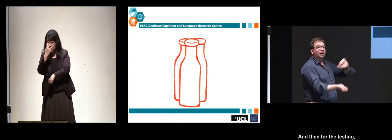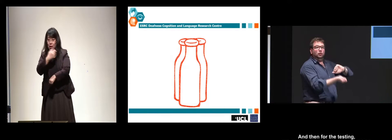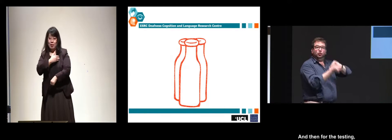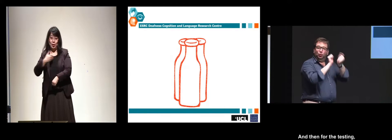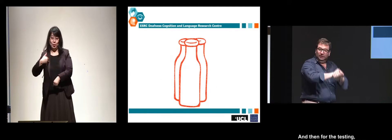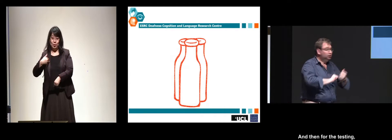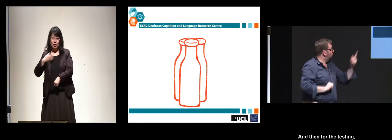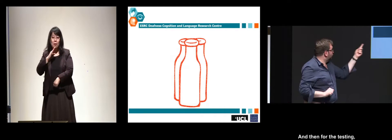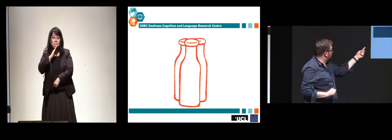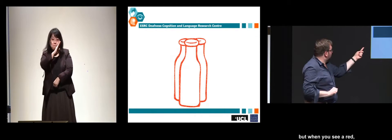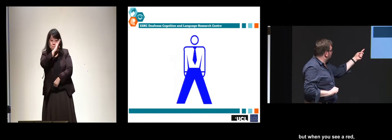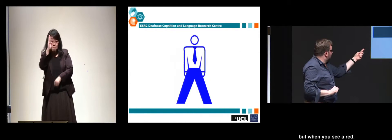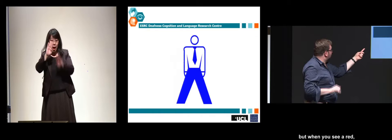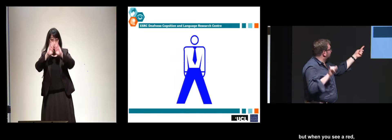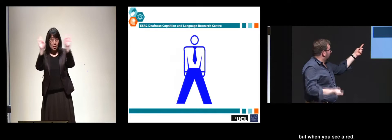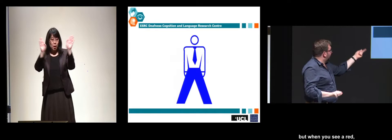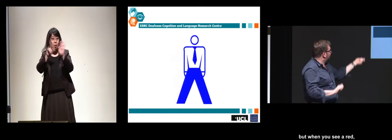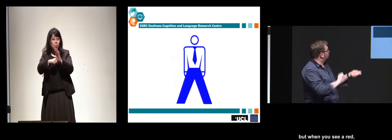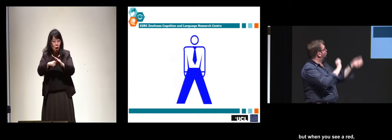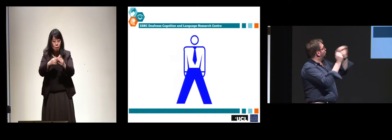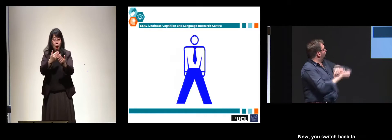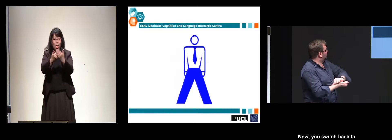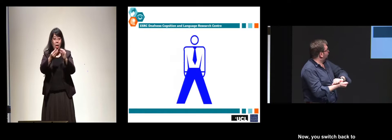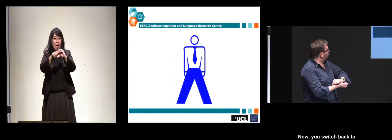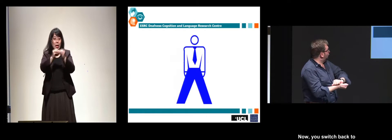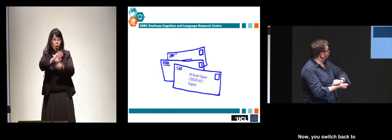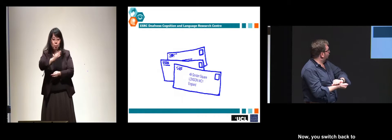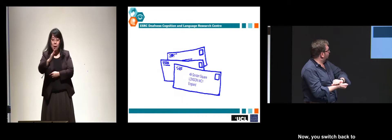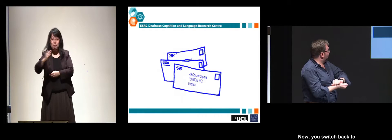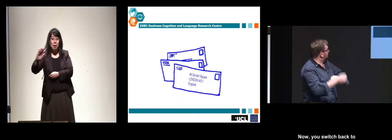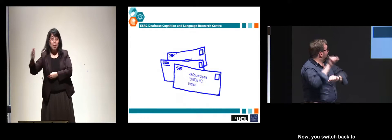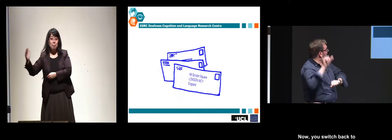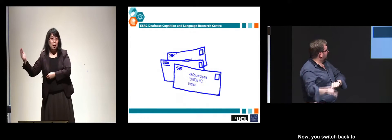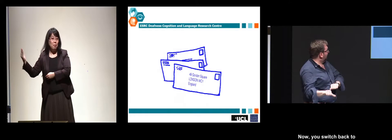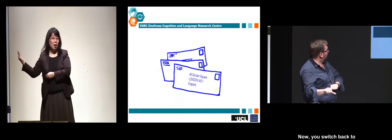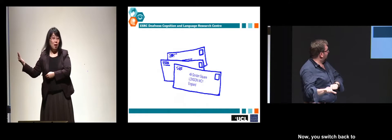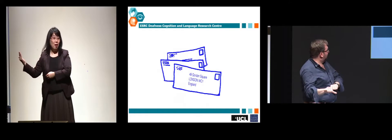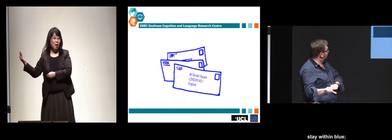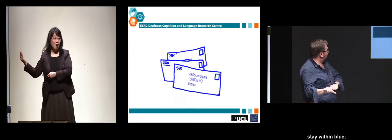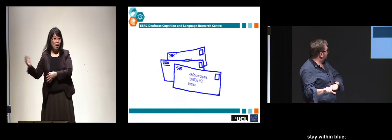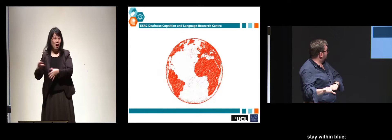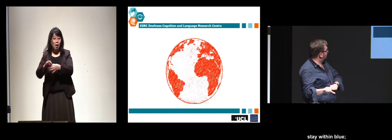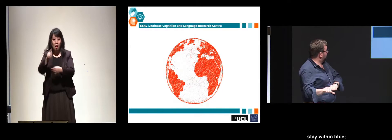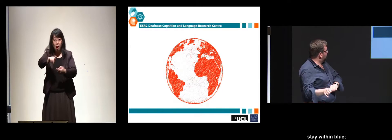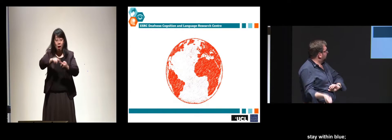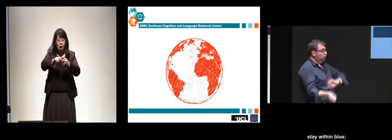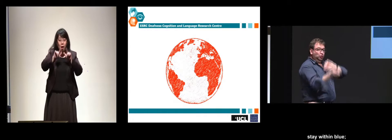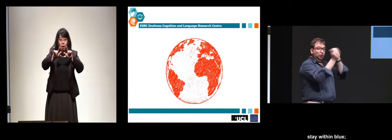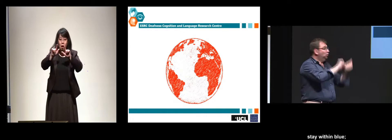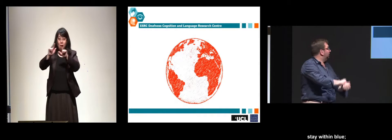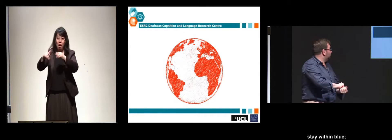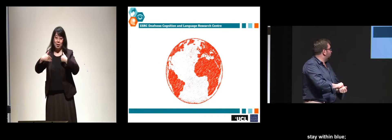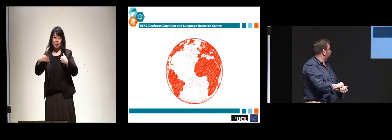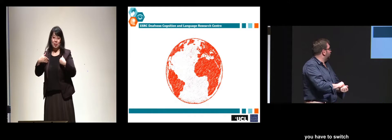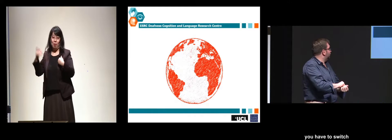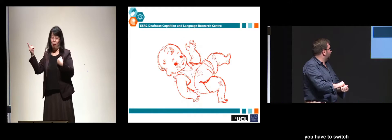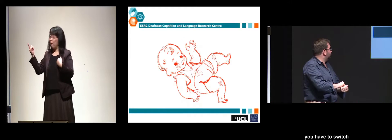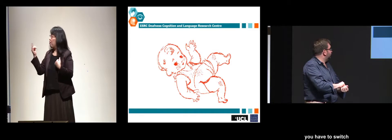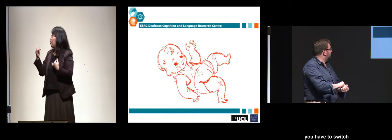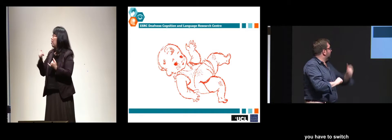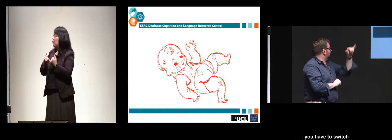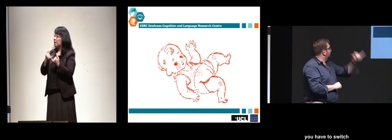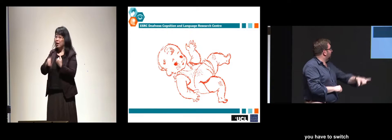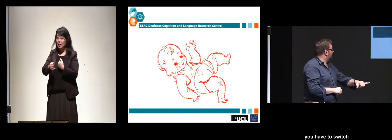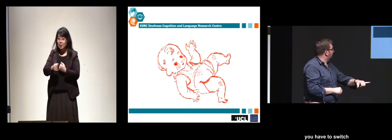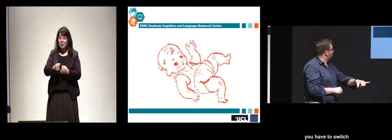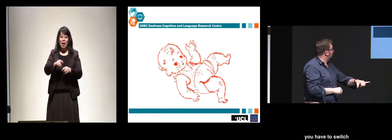2 blues in a row meant no switching, but when you see a red, you have to switch. Now you switch back to blue again, stay within blue. Once you see red, you have to